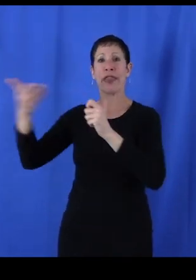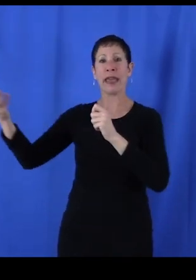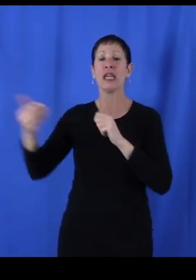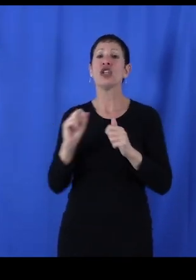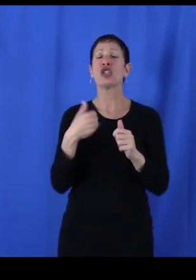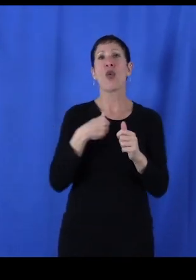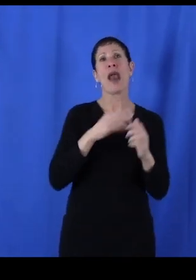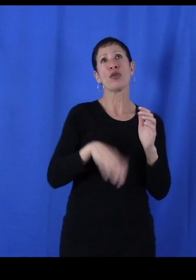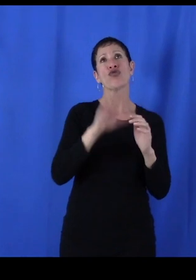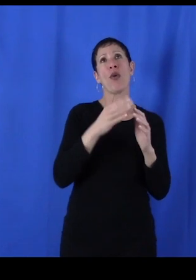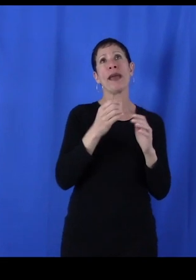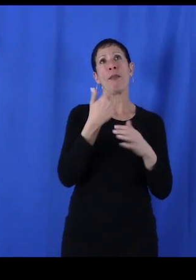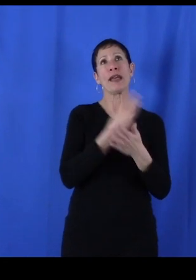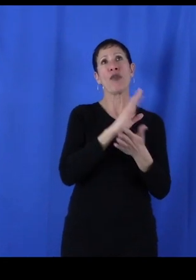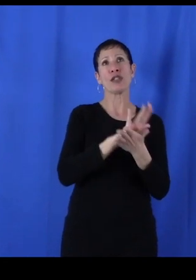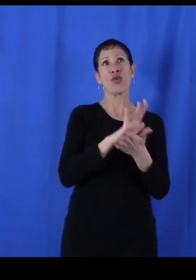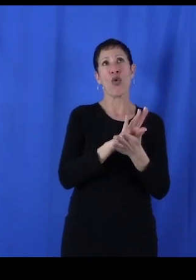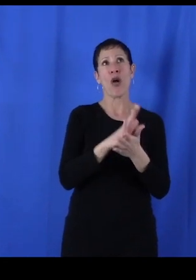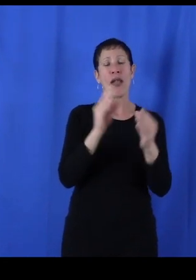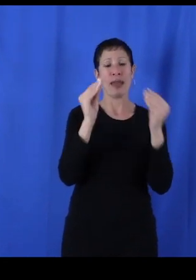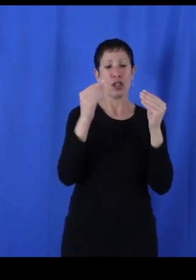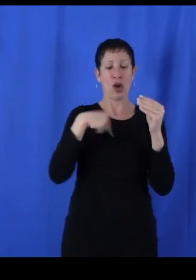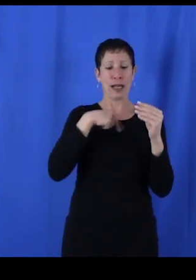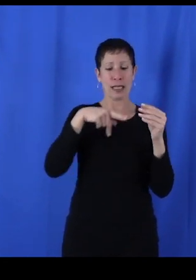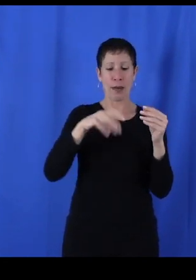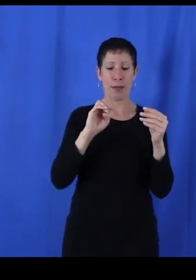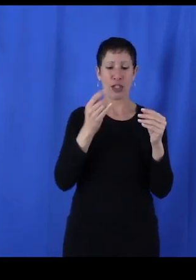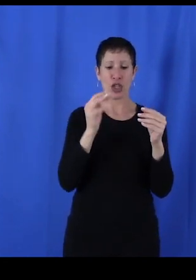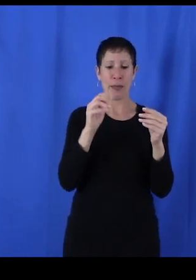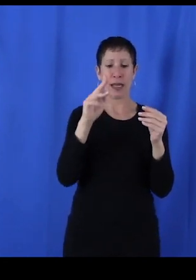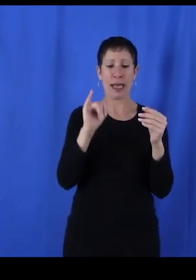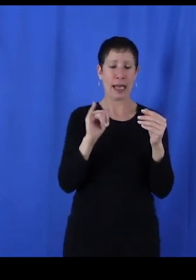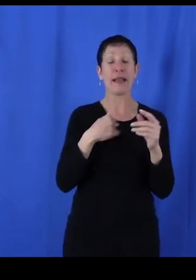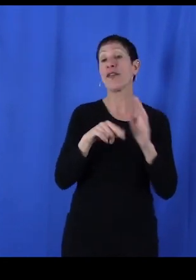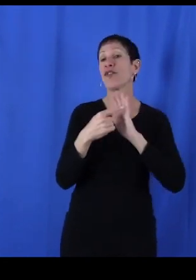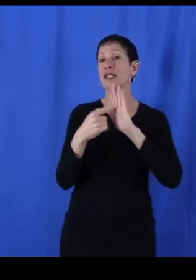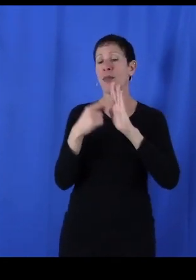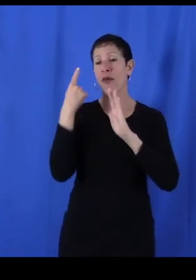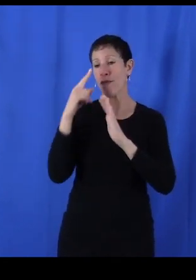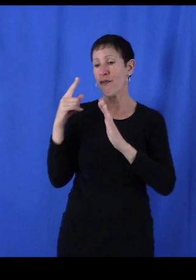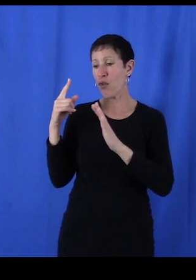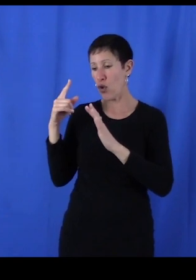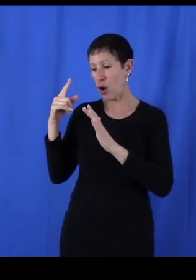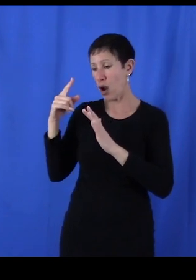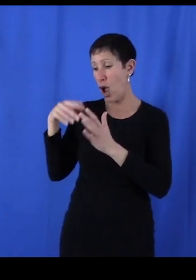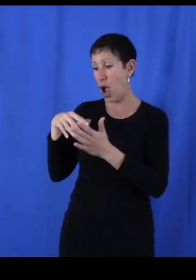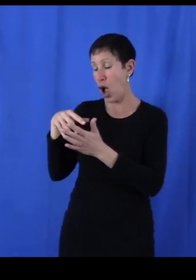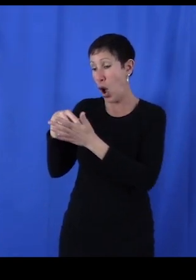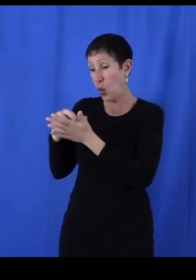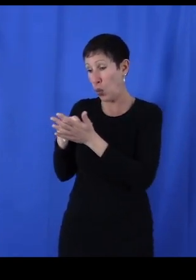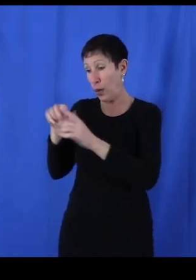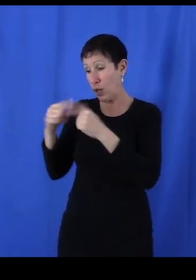growing up in grad school, we were taught hegemony, right? That in order for a weaker group to come into power,